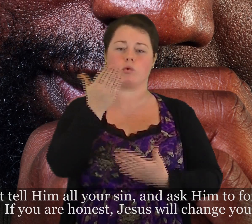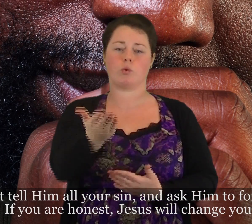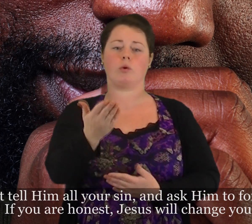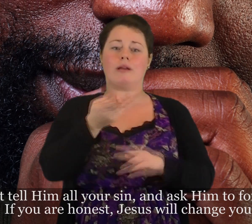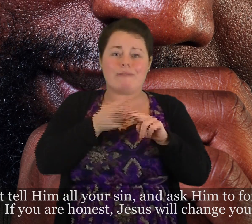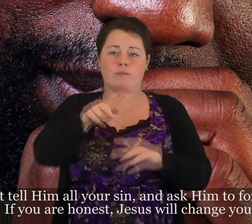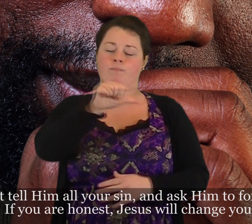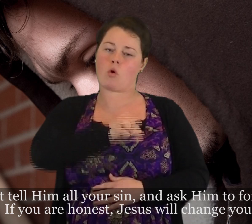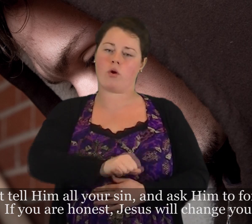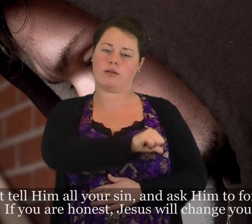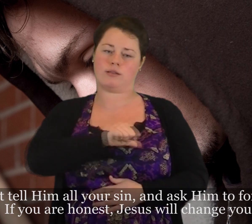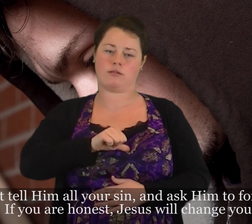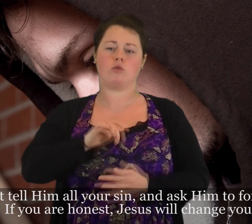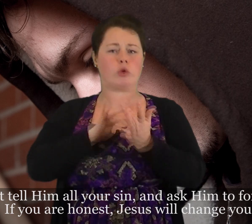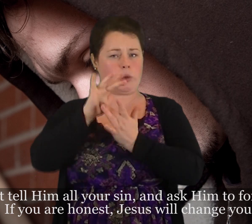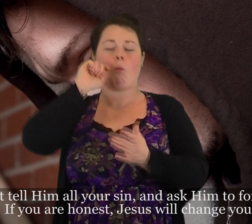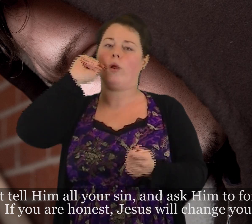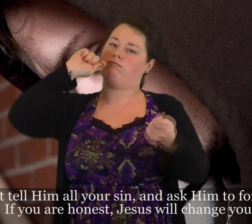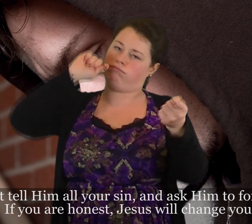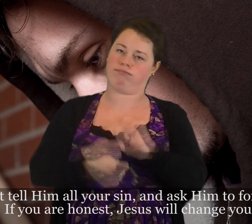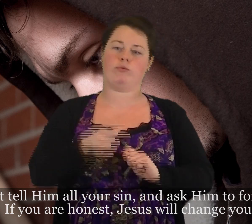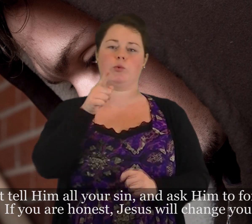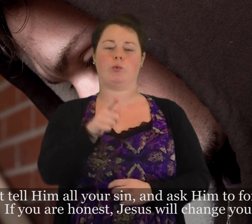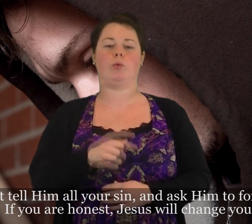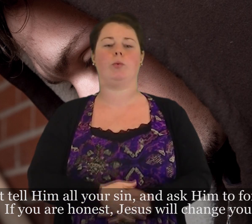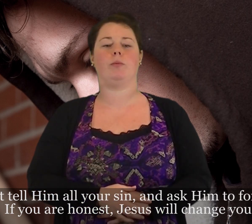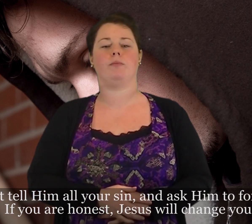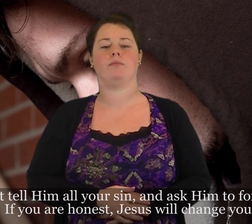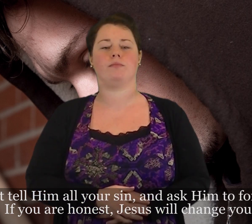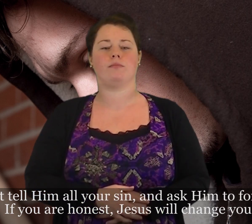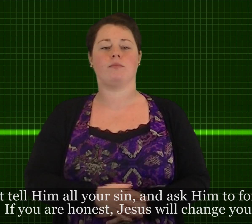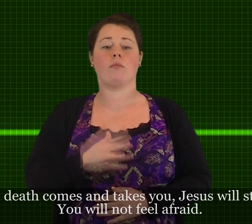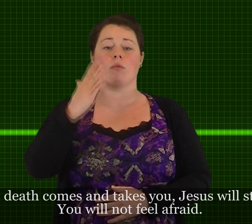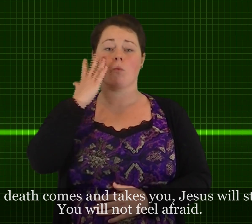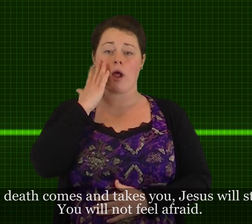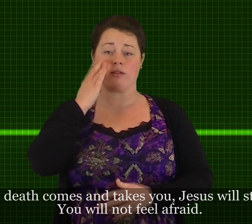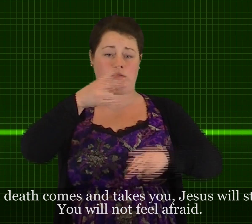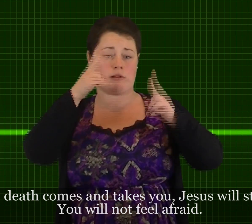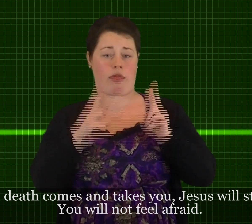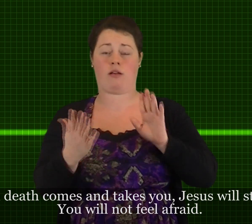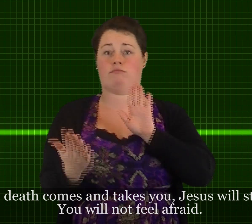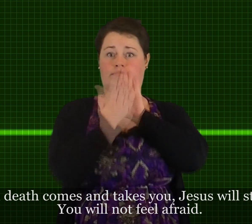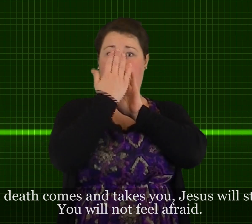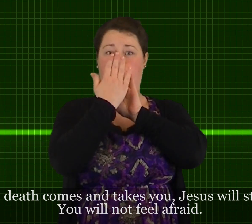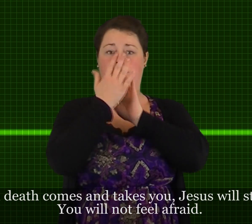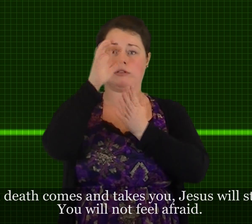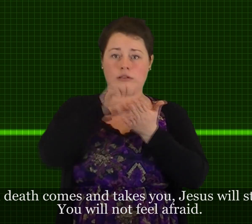his pardoning love, if you mean it, he'll change you. And so when the time of physical death